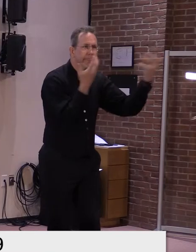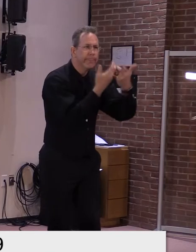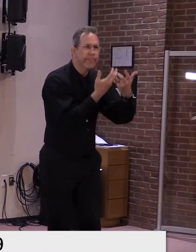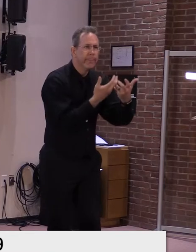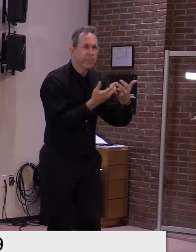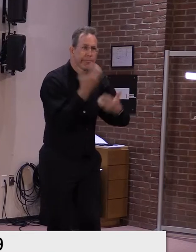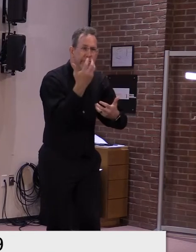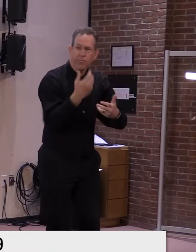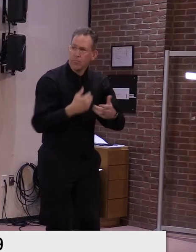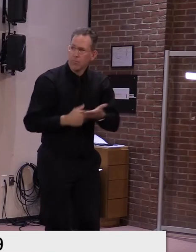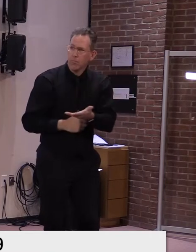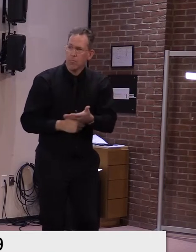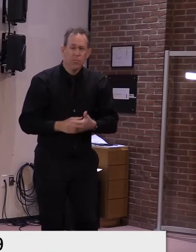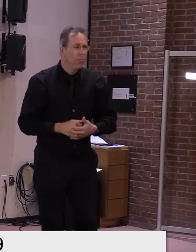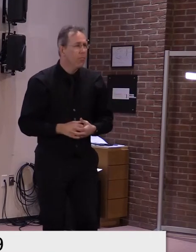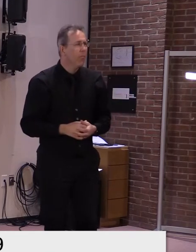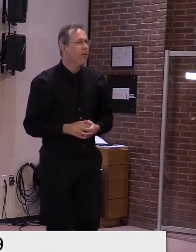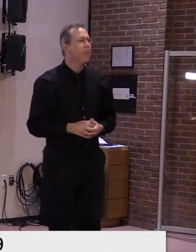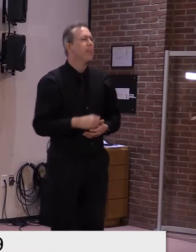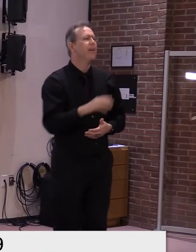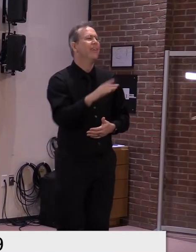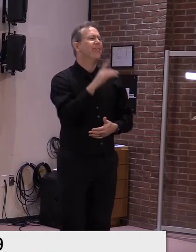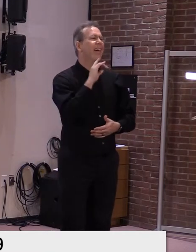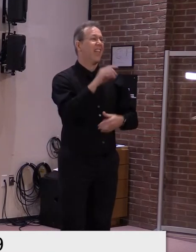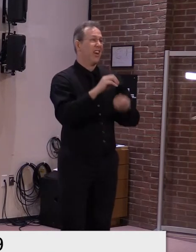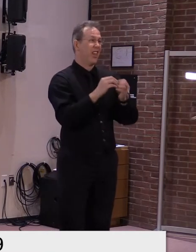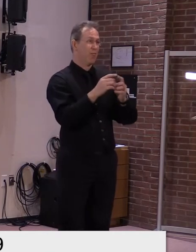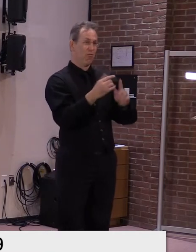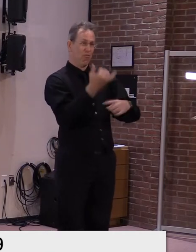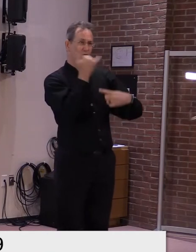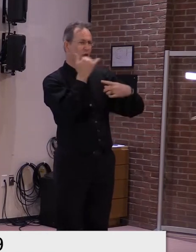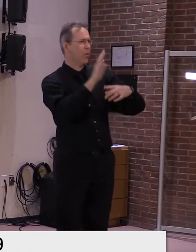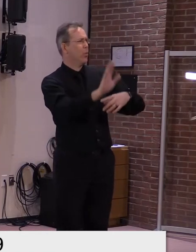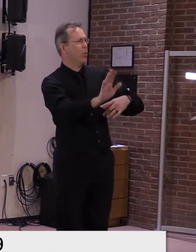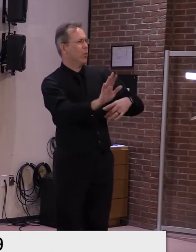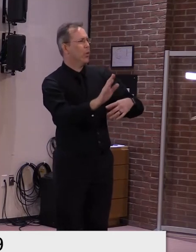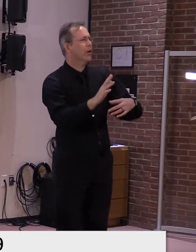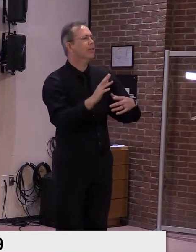gets reported. It has to get reported to the CDC, and we have